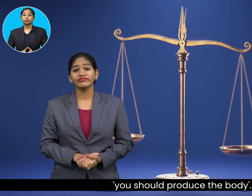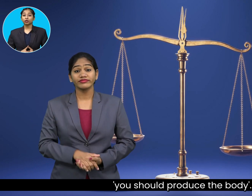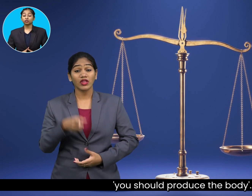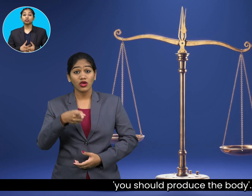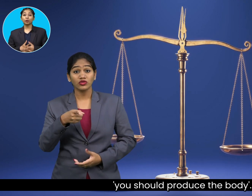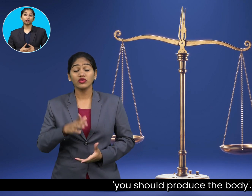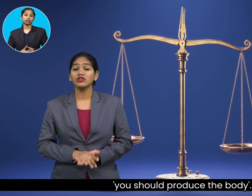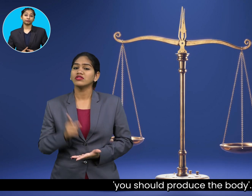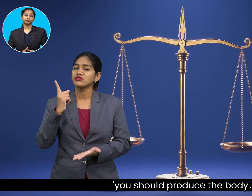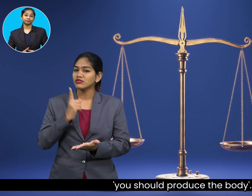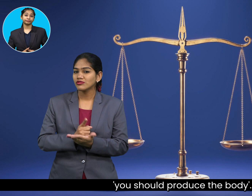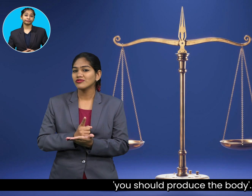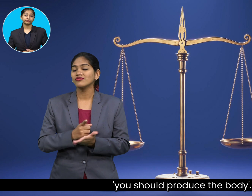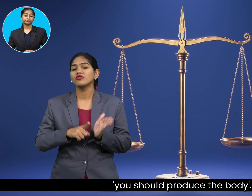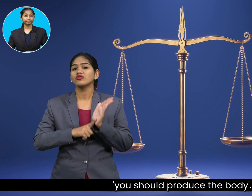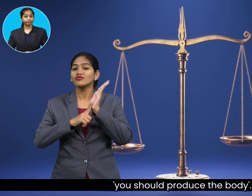you should produce the body.